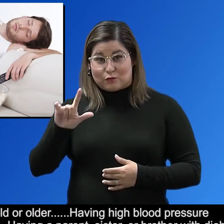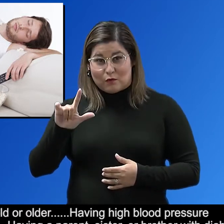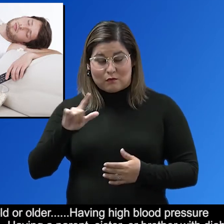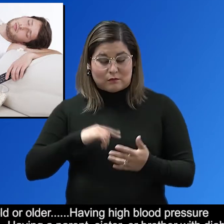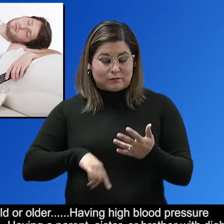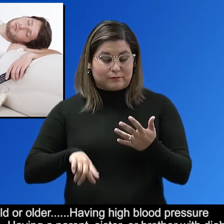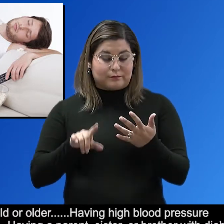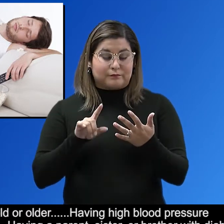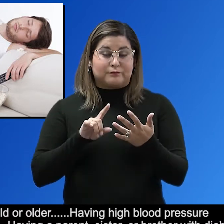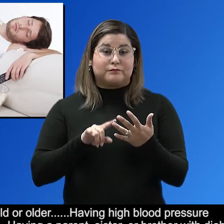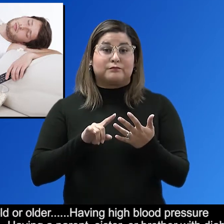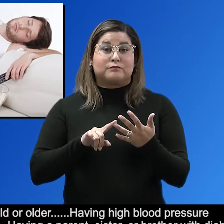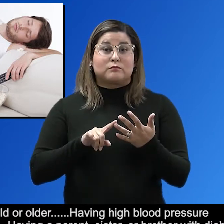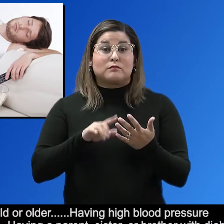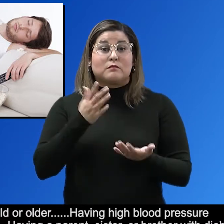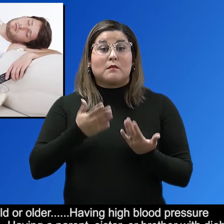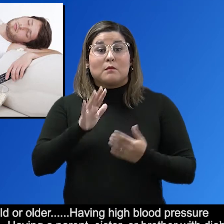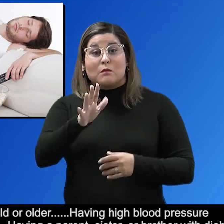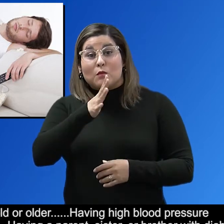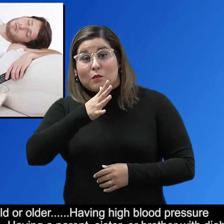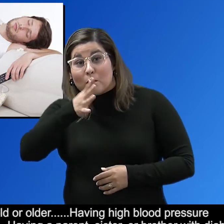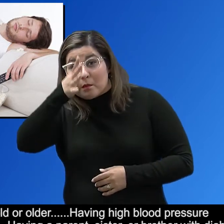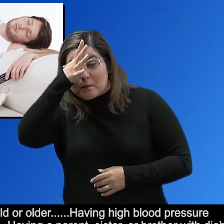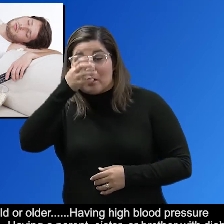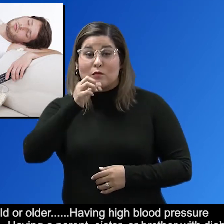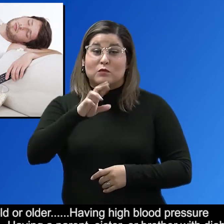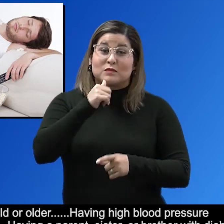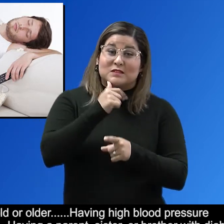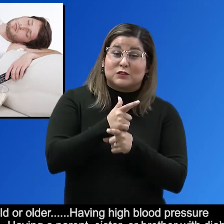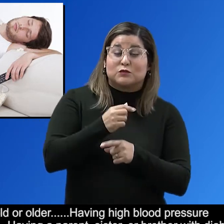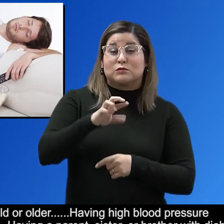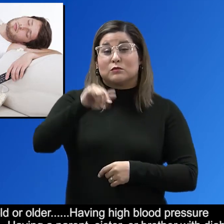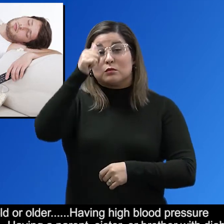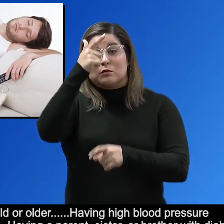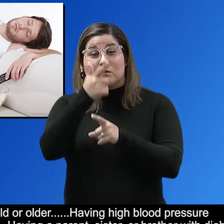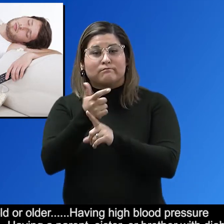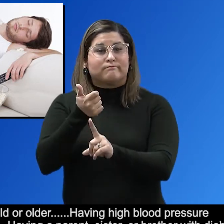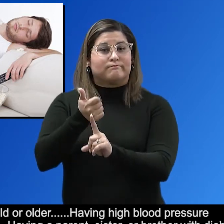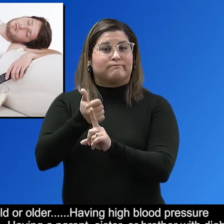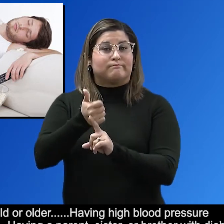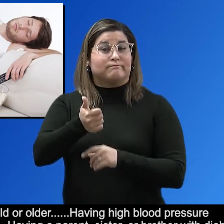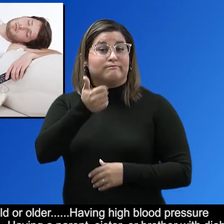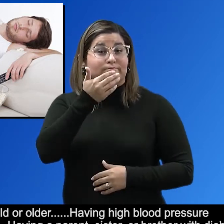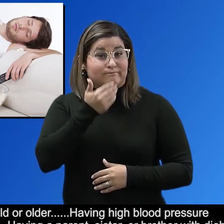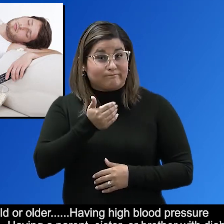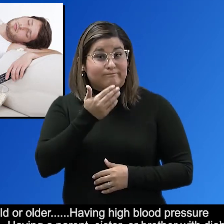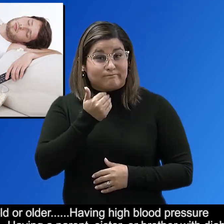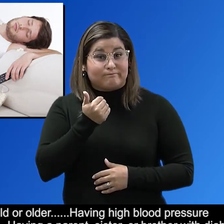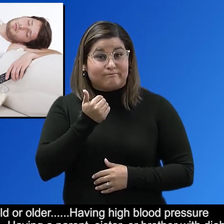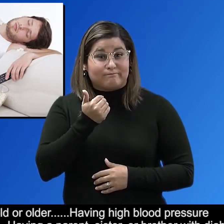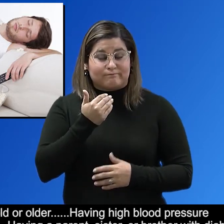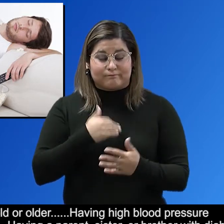having a parent, sister, or brother with diabetes,